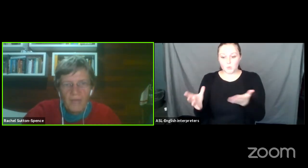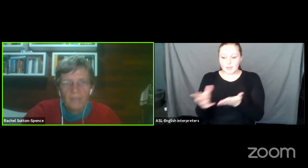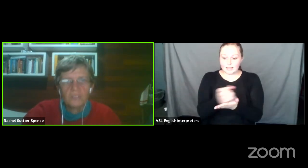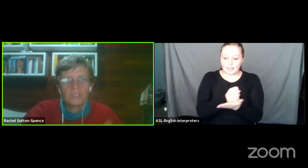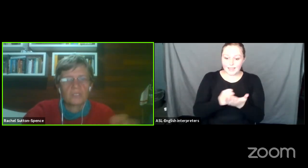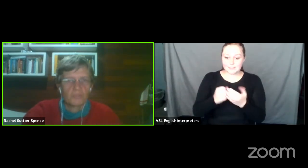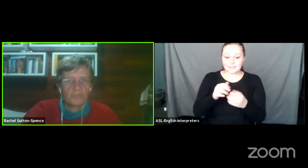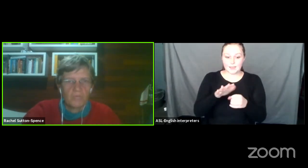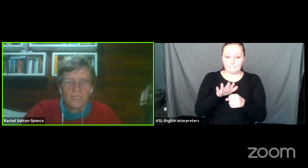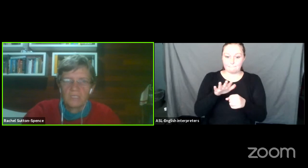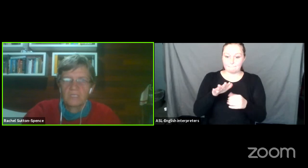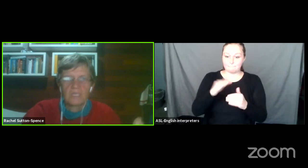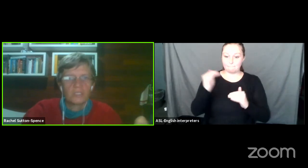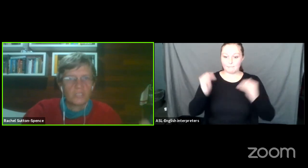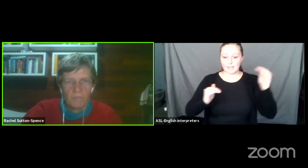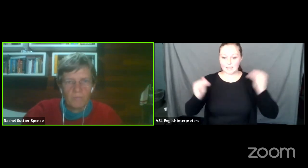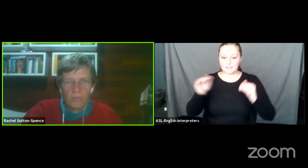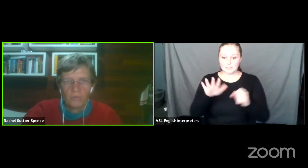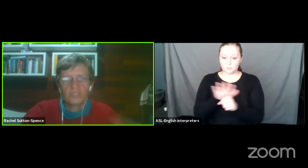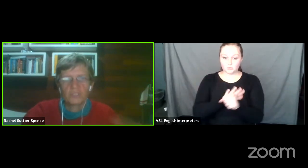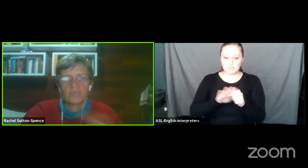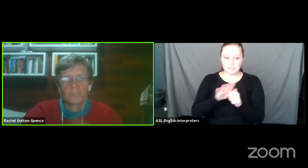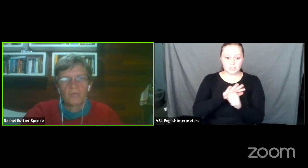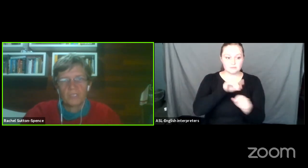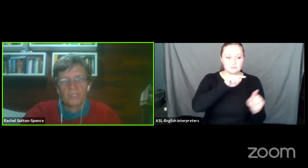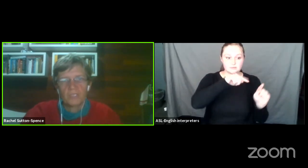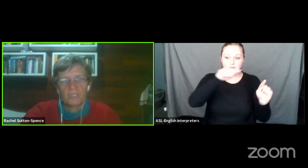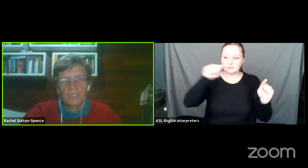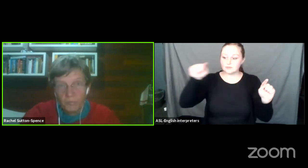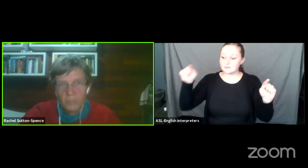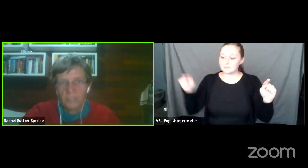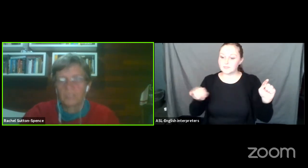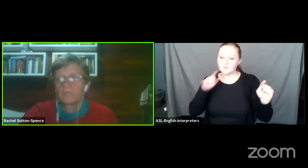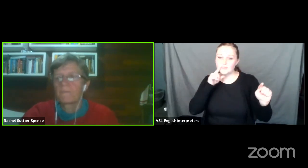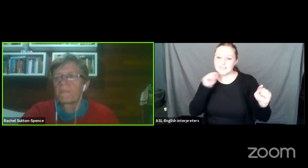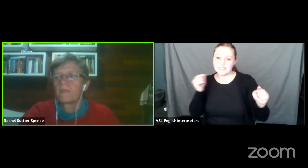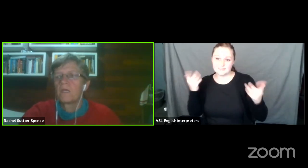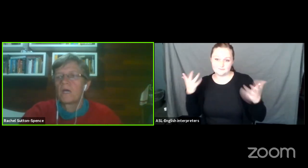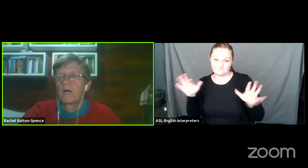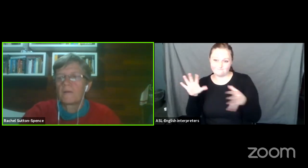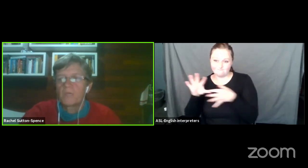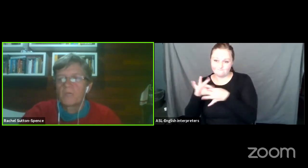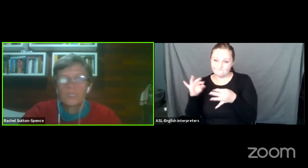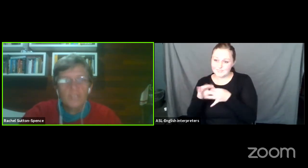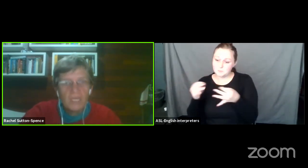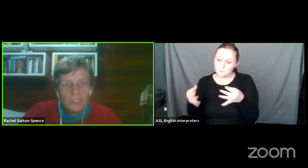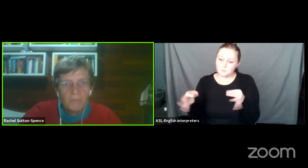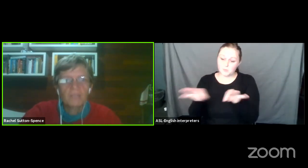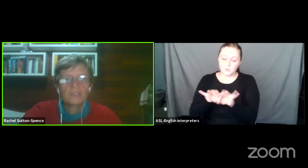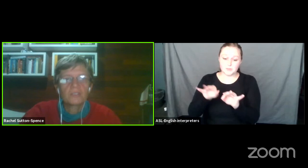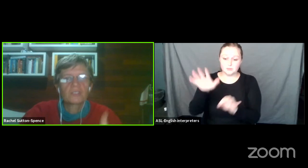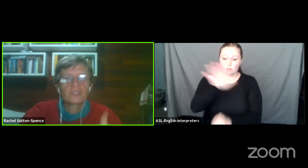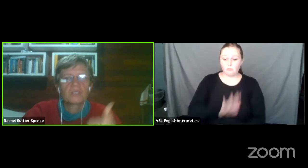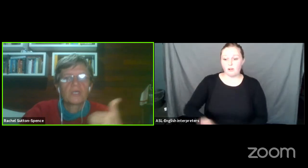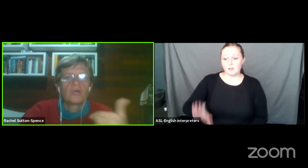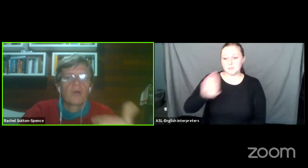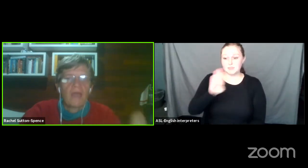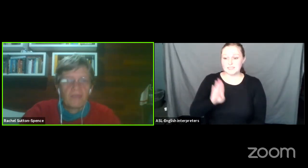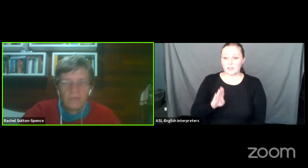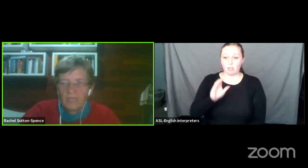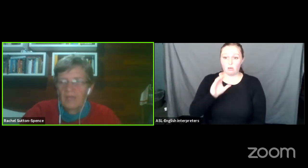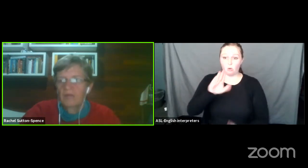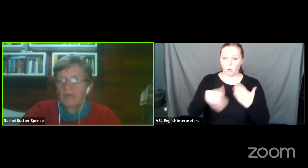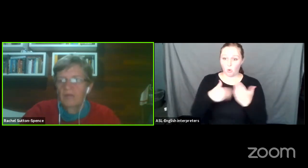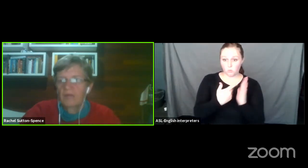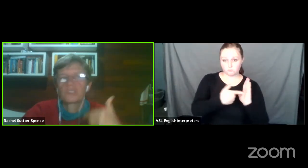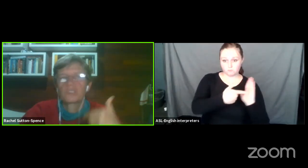regional balance, as Ronice said, so important to express the whole of Brazil, gender balance,